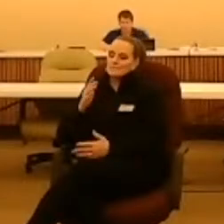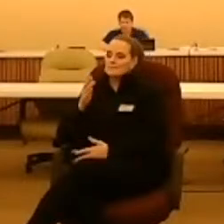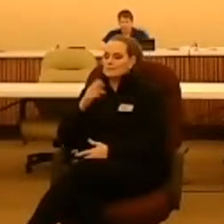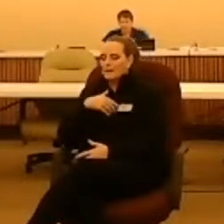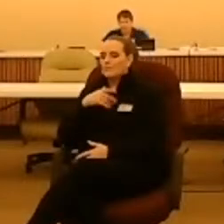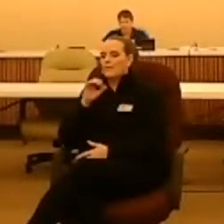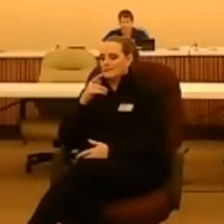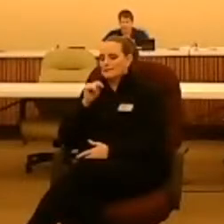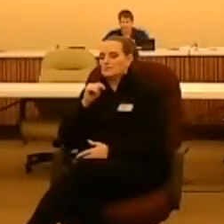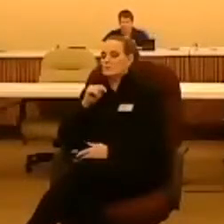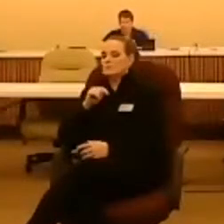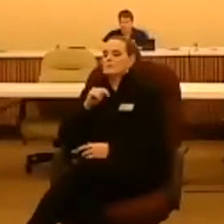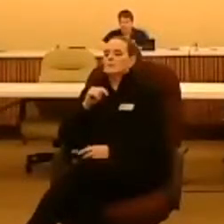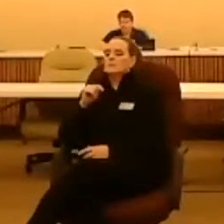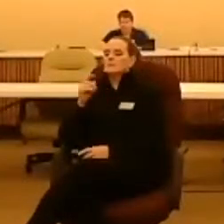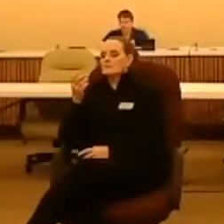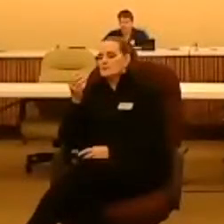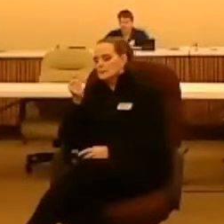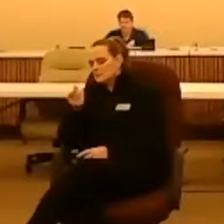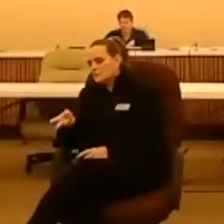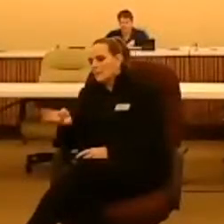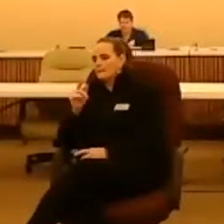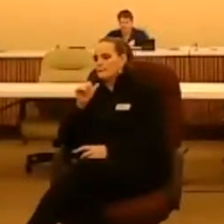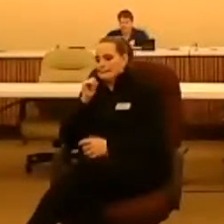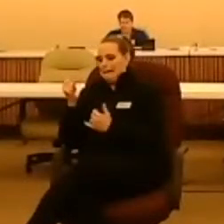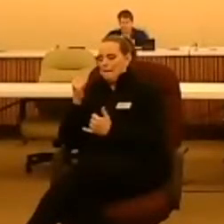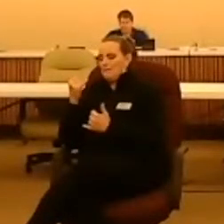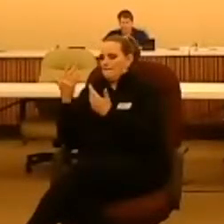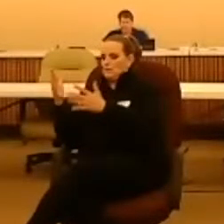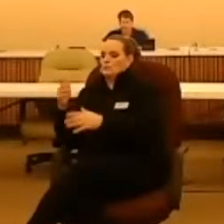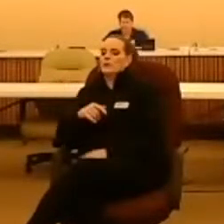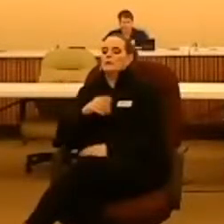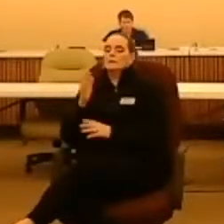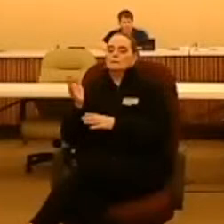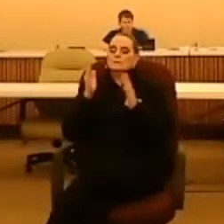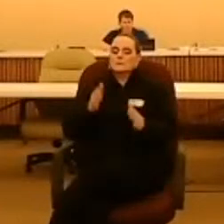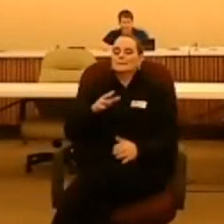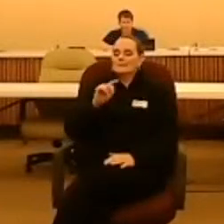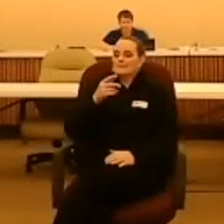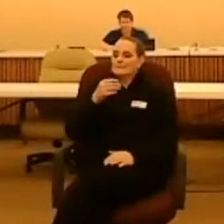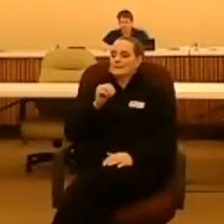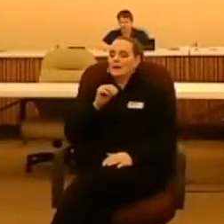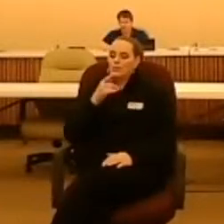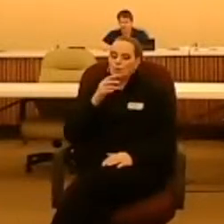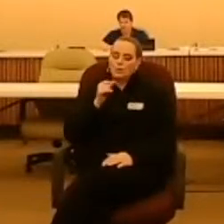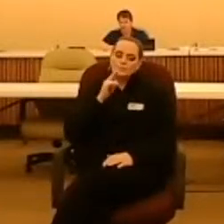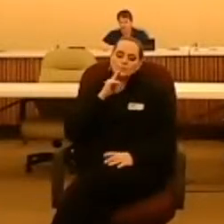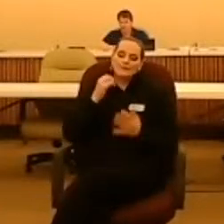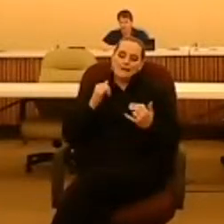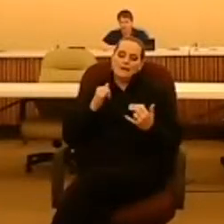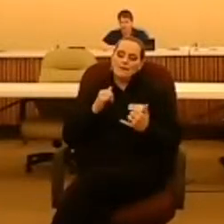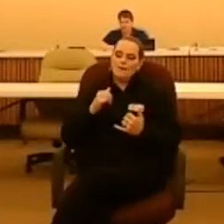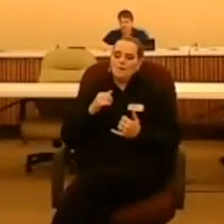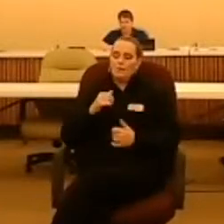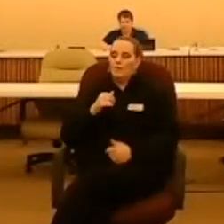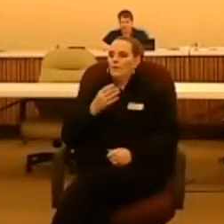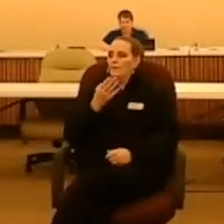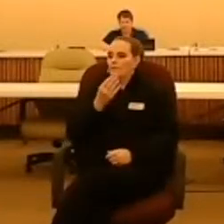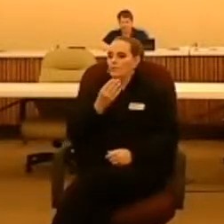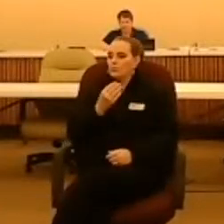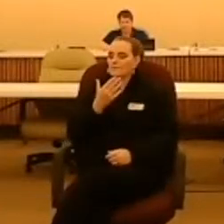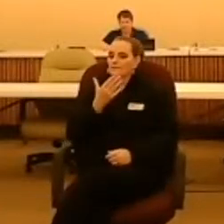them. The townhomes, I think was, and this is from memory, 28%. There's currently like 14